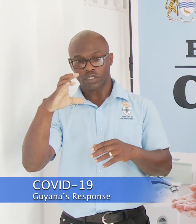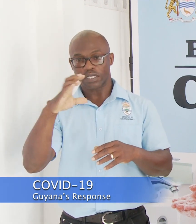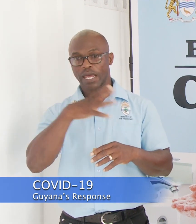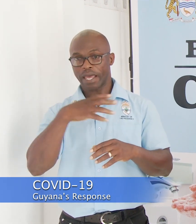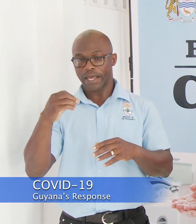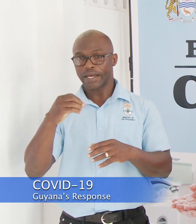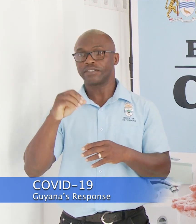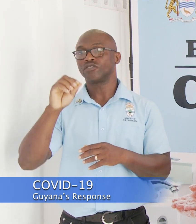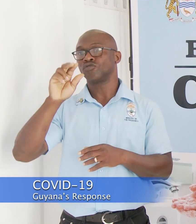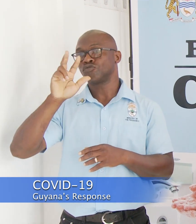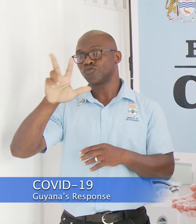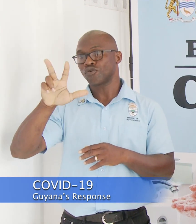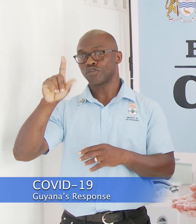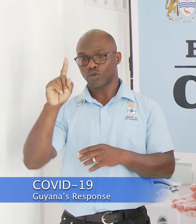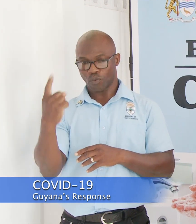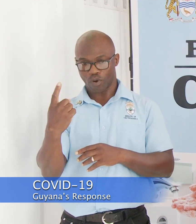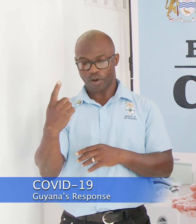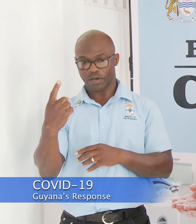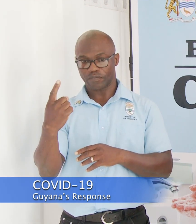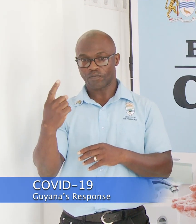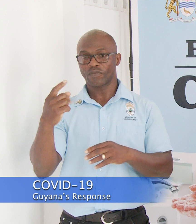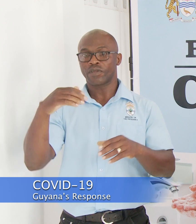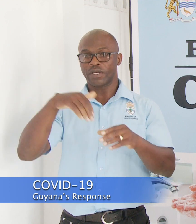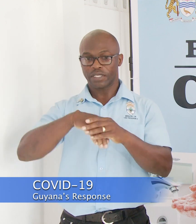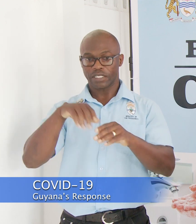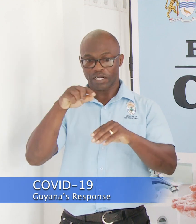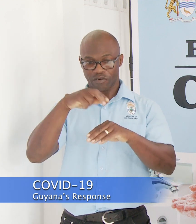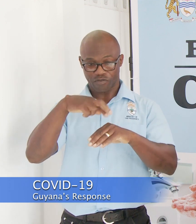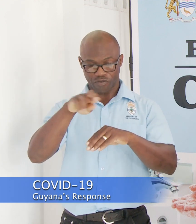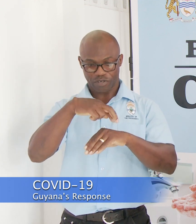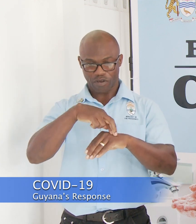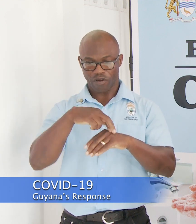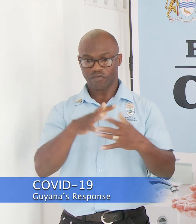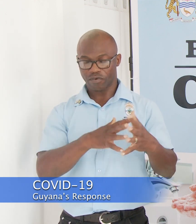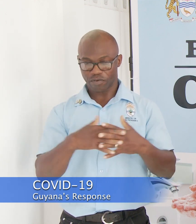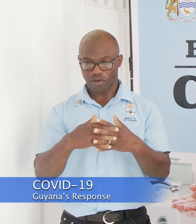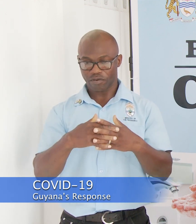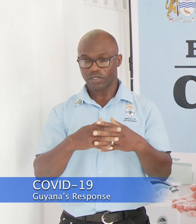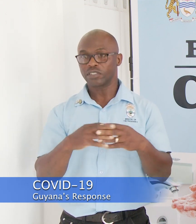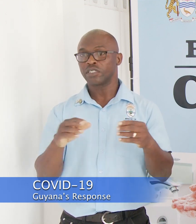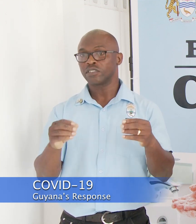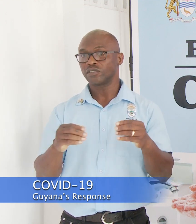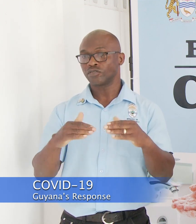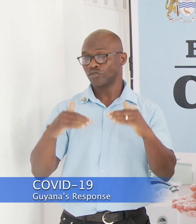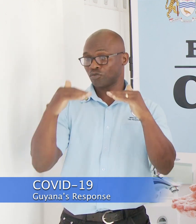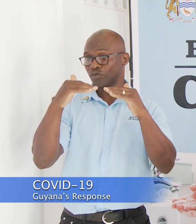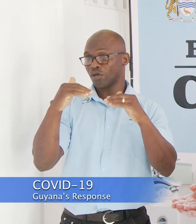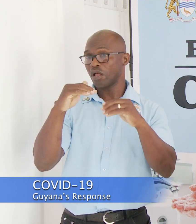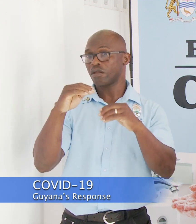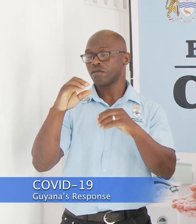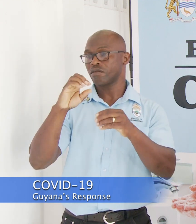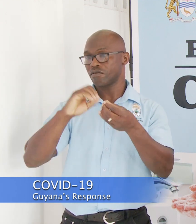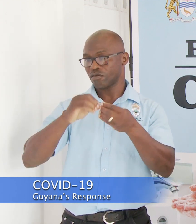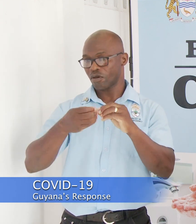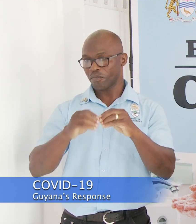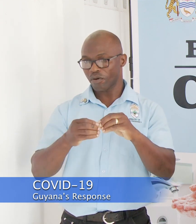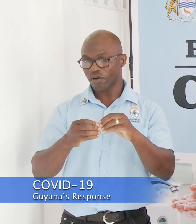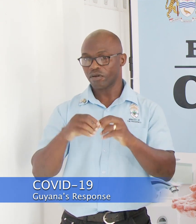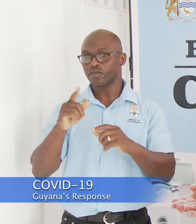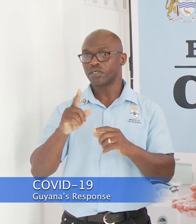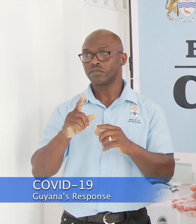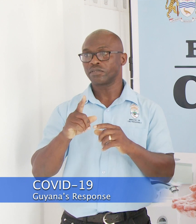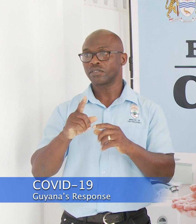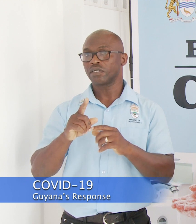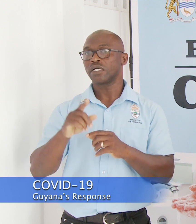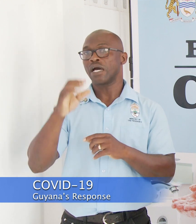16,231. In the region of the Americas, the total number of confirmed cases stands